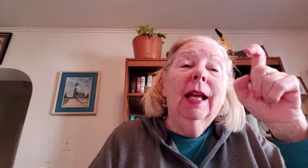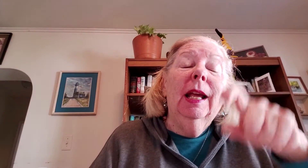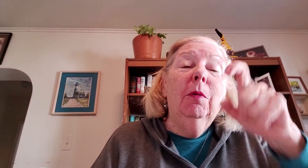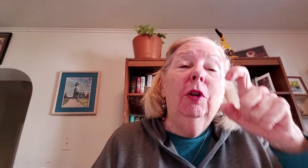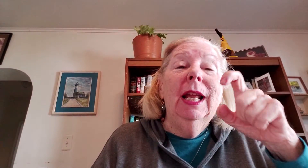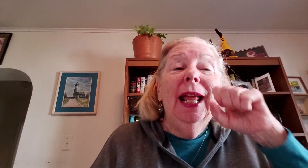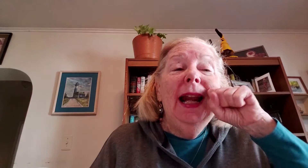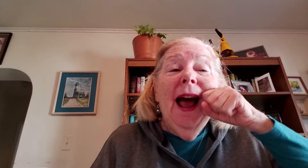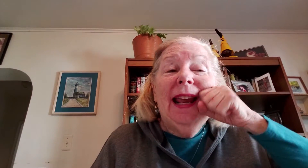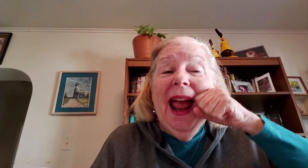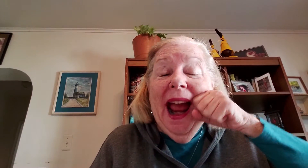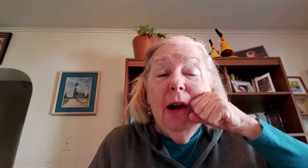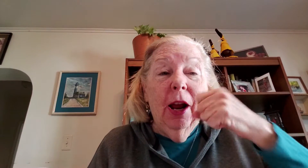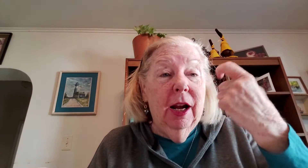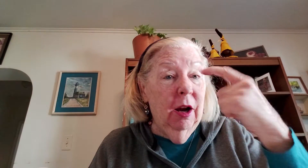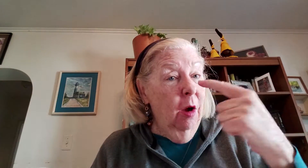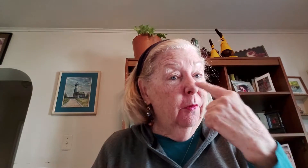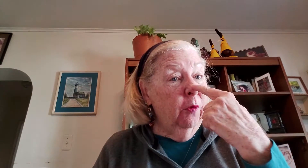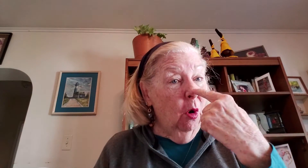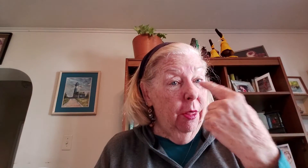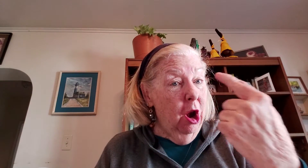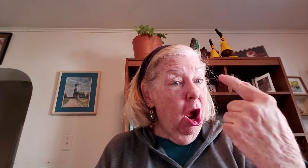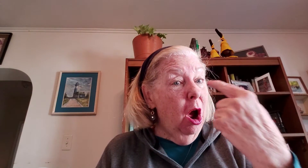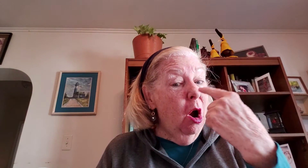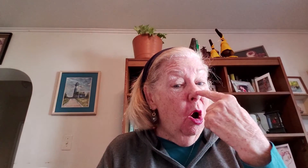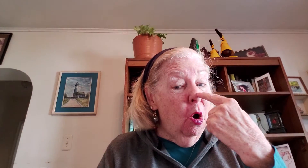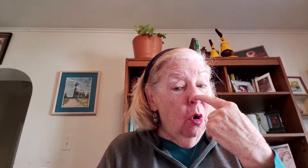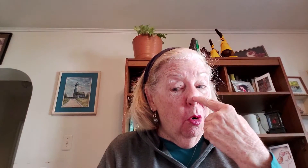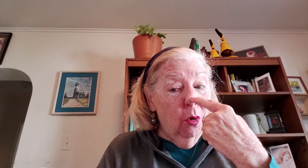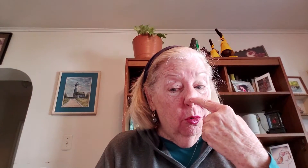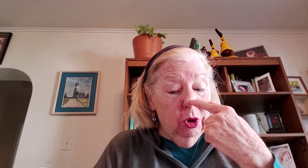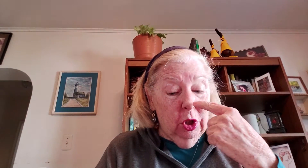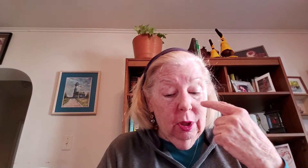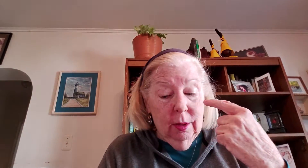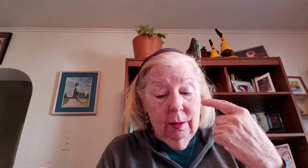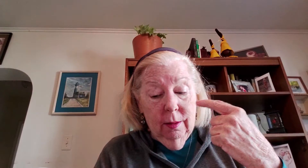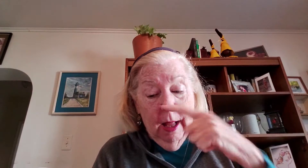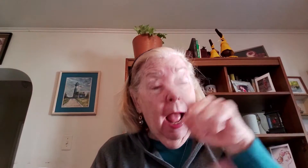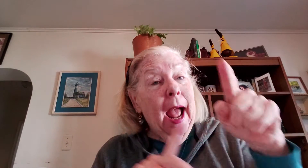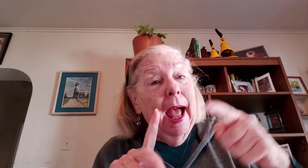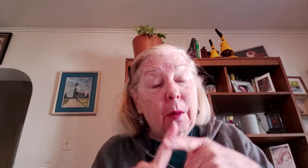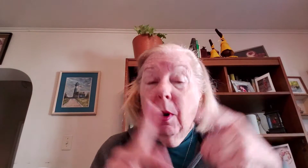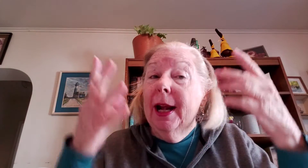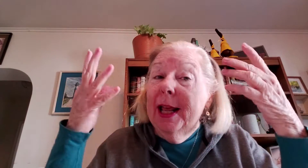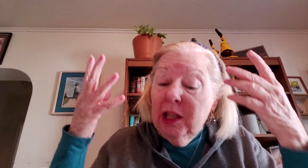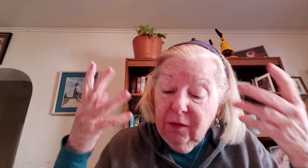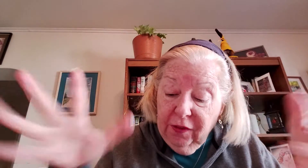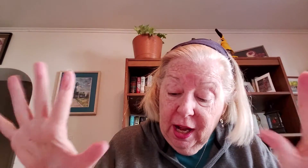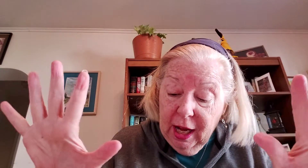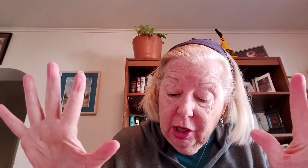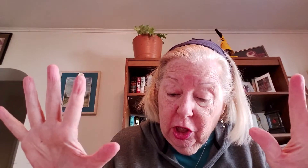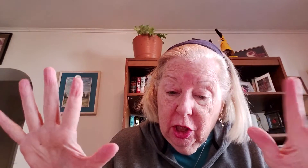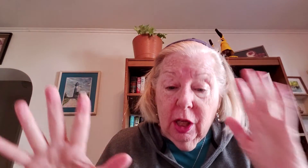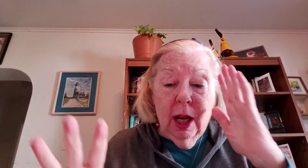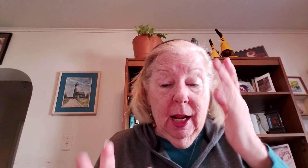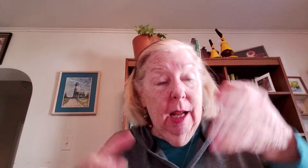He will need a carrot for the nose. And when he's finished, he